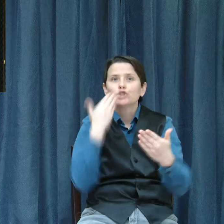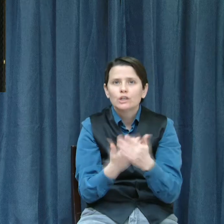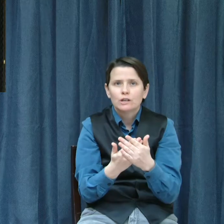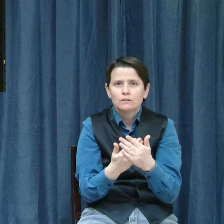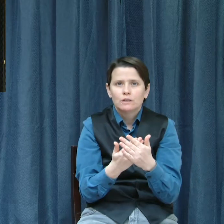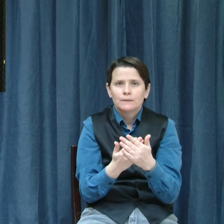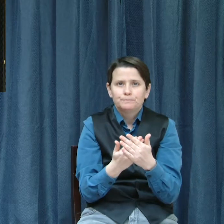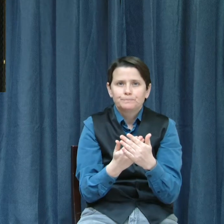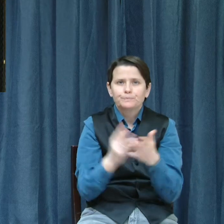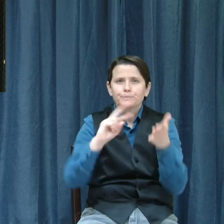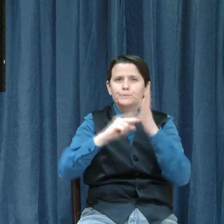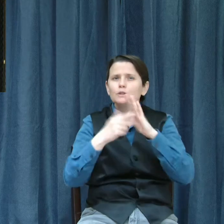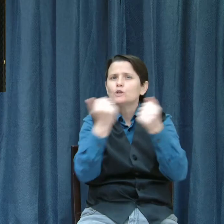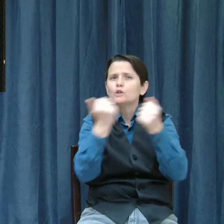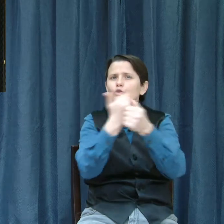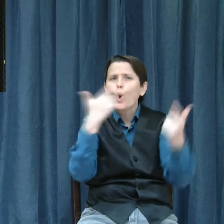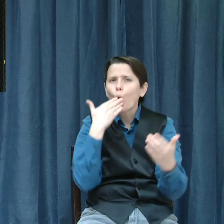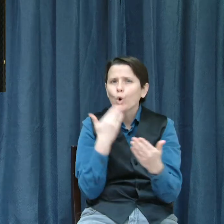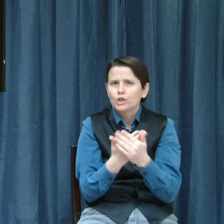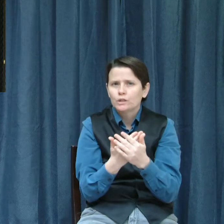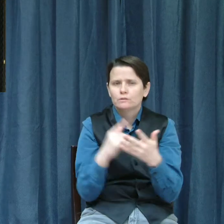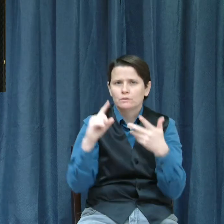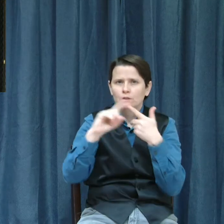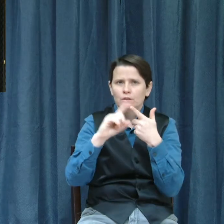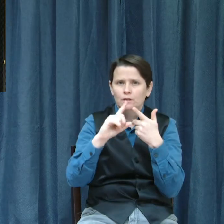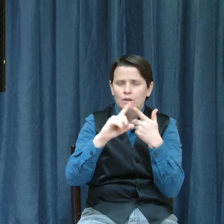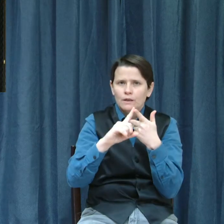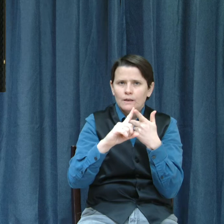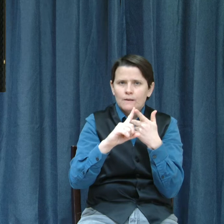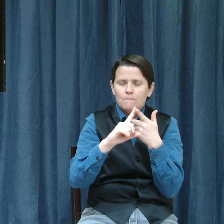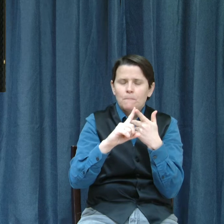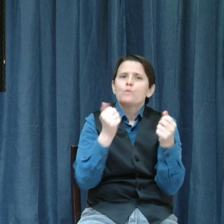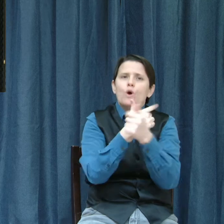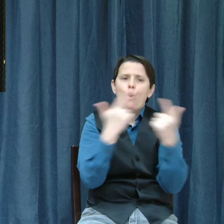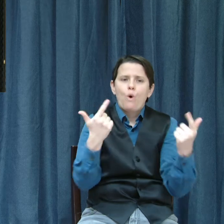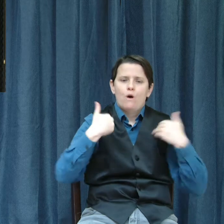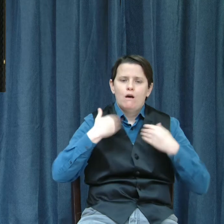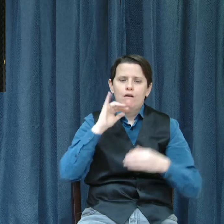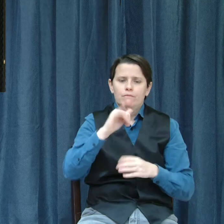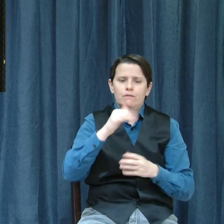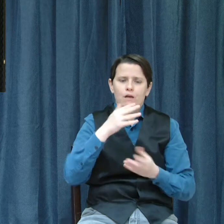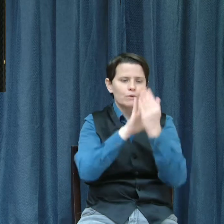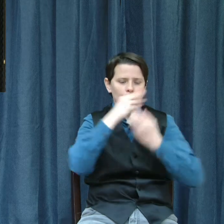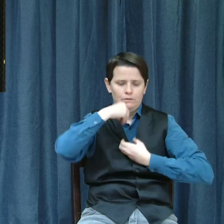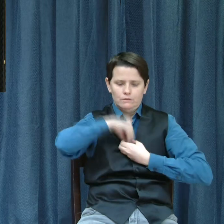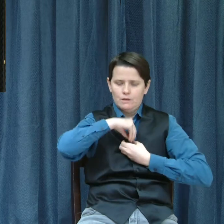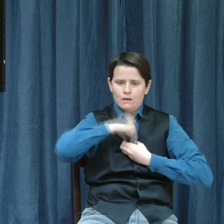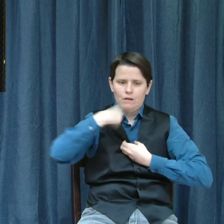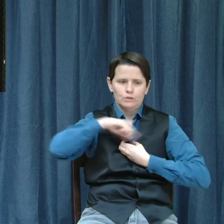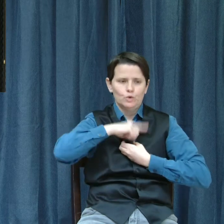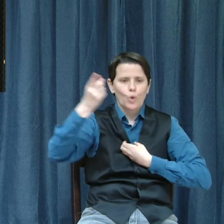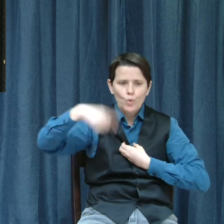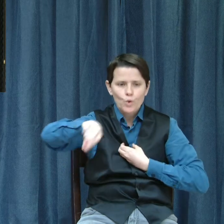us are good, that we all, basic tenet too, we all have that presence within us. We are the divine